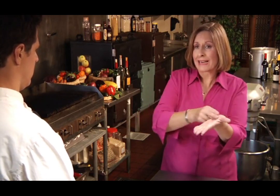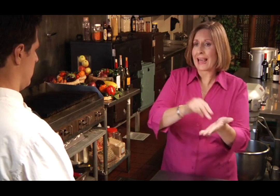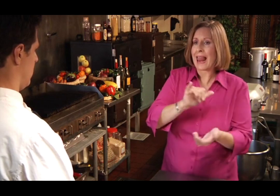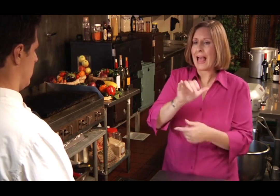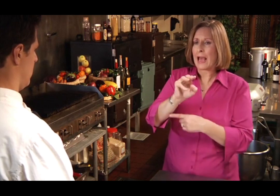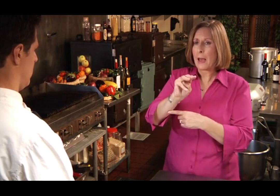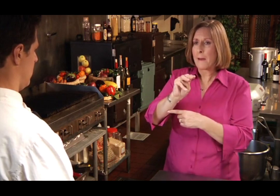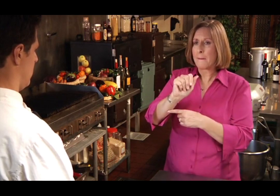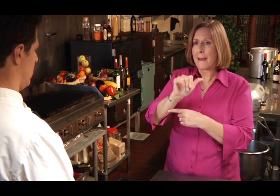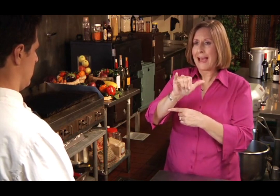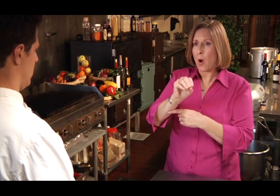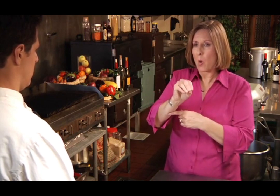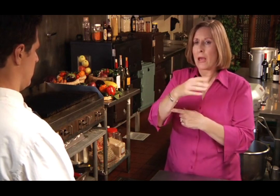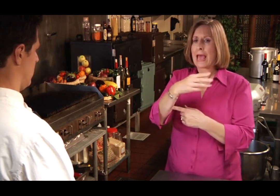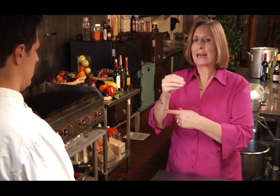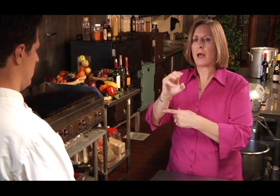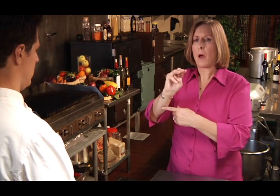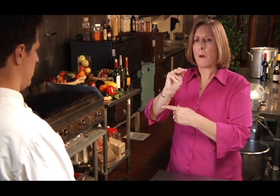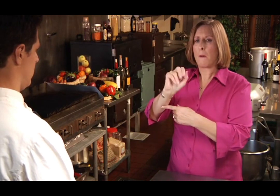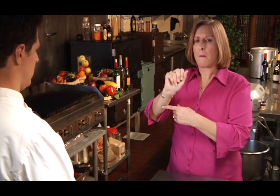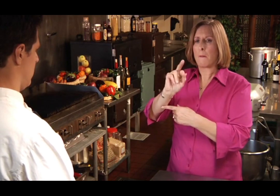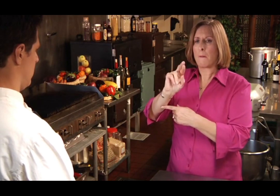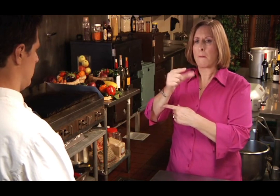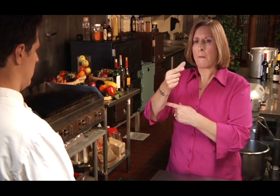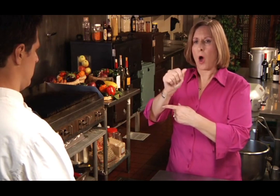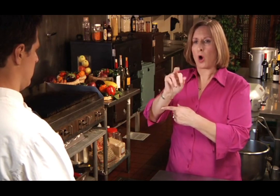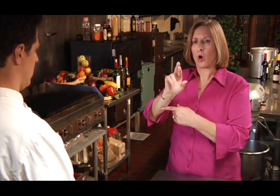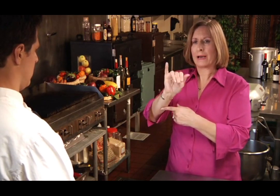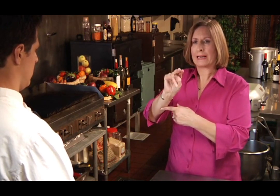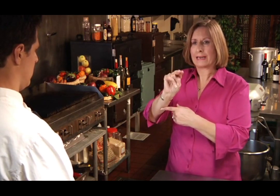spreads like mayonnaise and margarine,